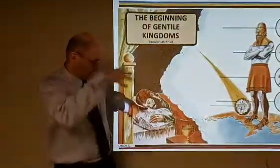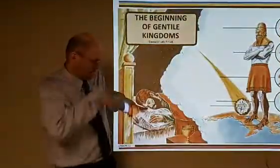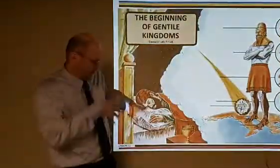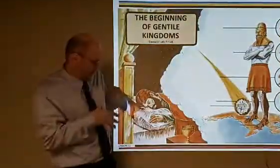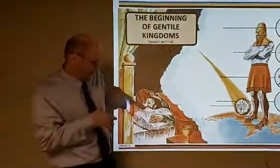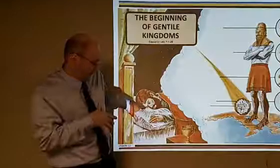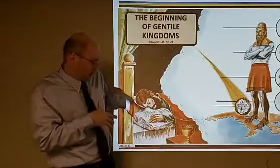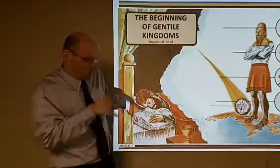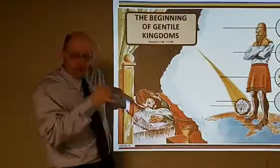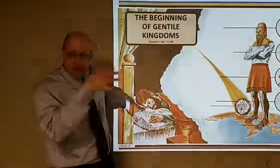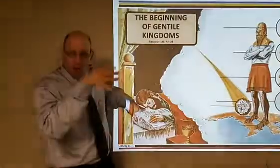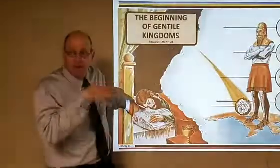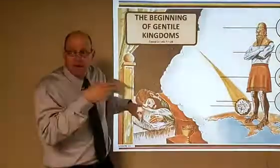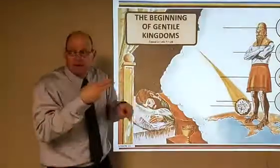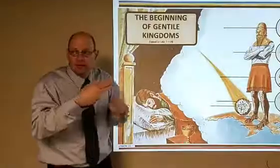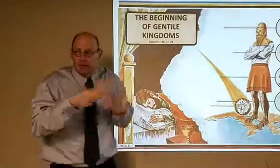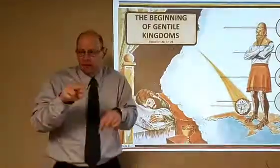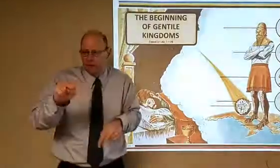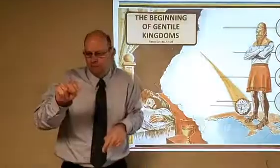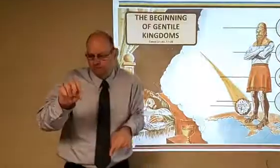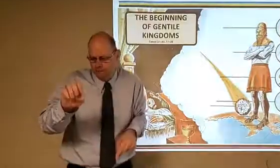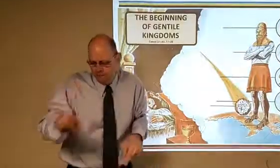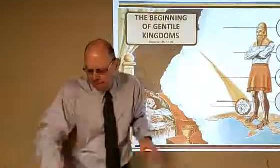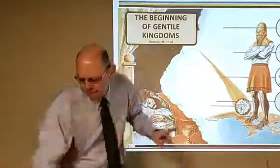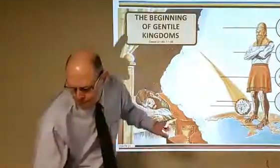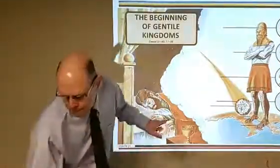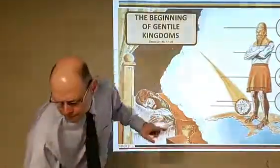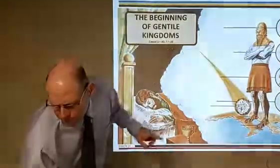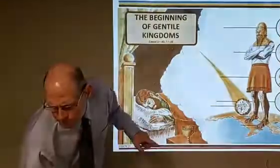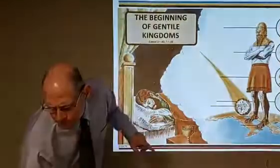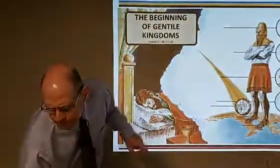Gentile kingdoms. And here is the king. His name was Nebuchadnezzar.